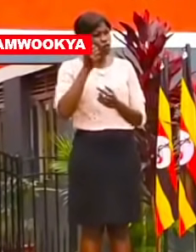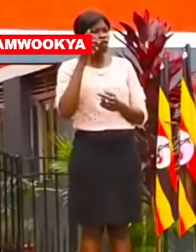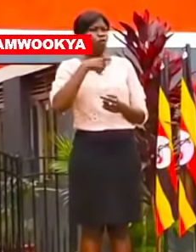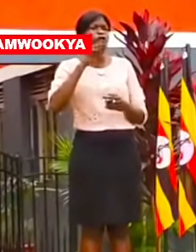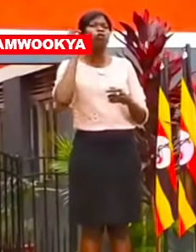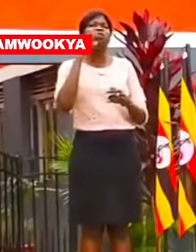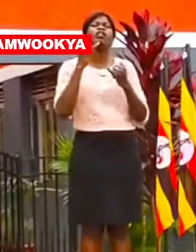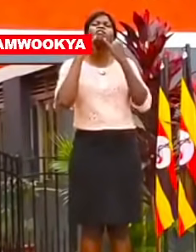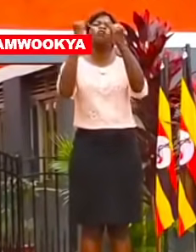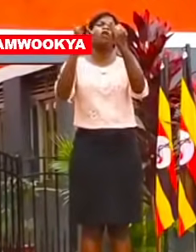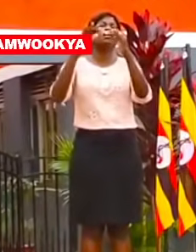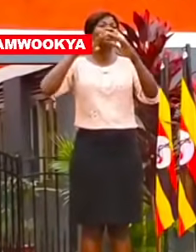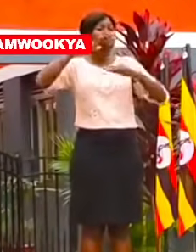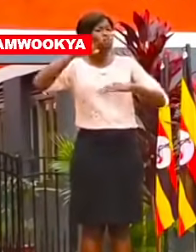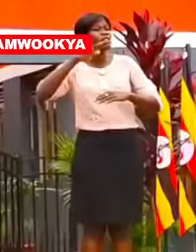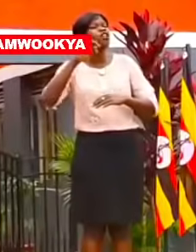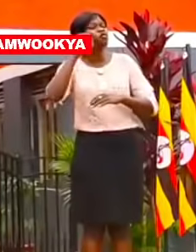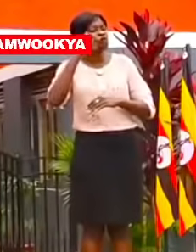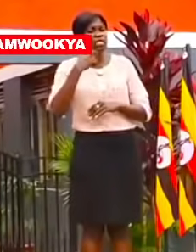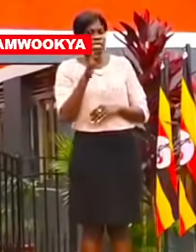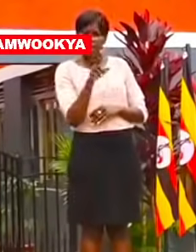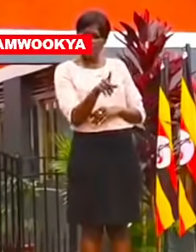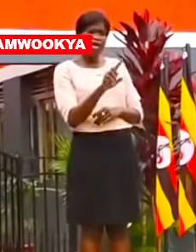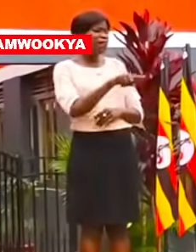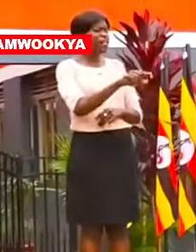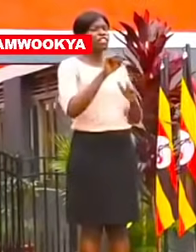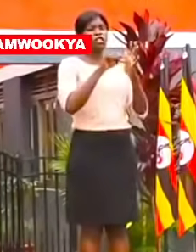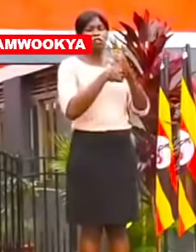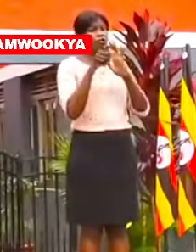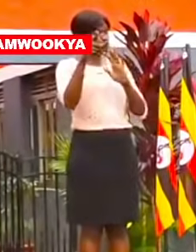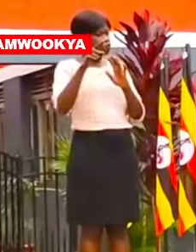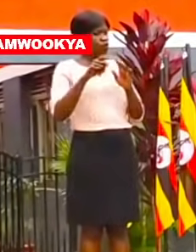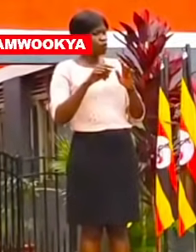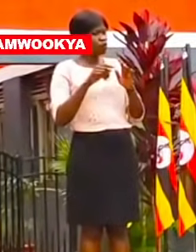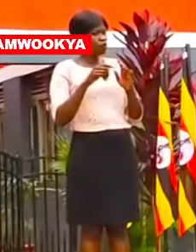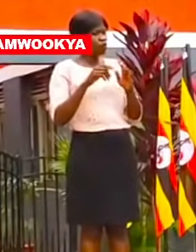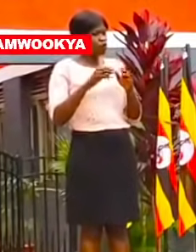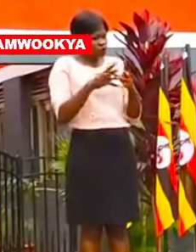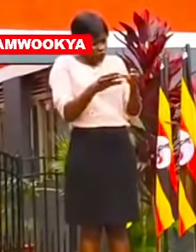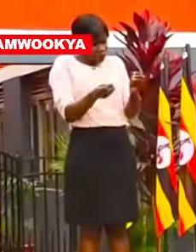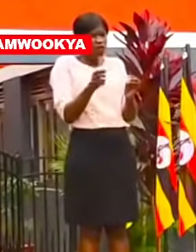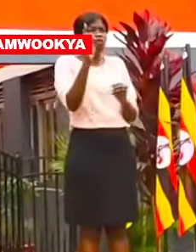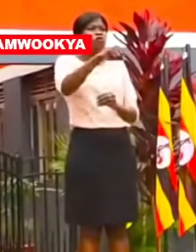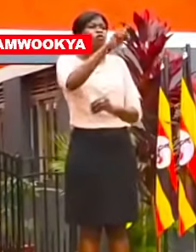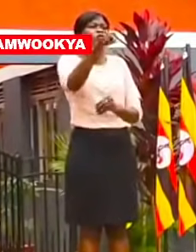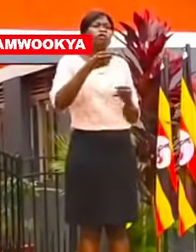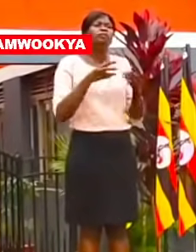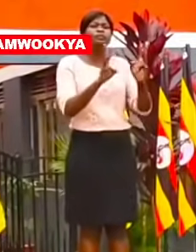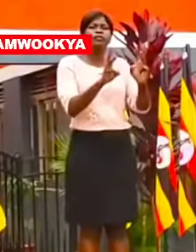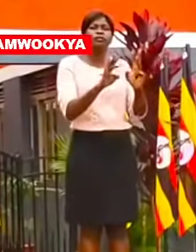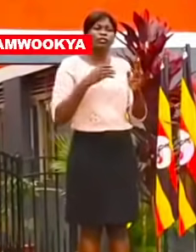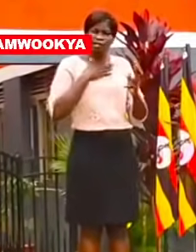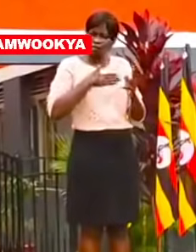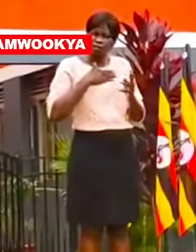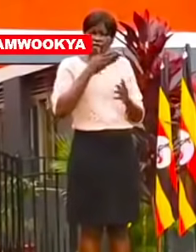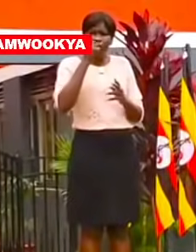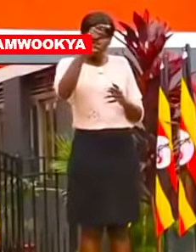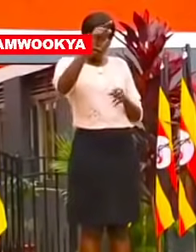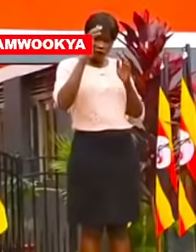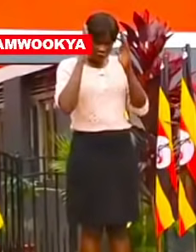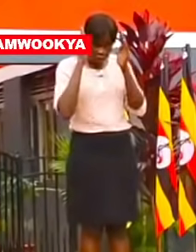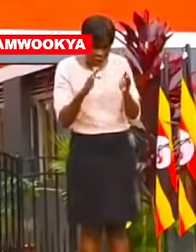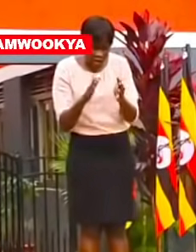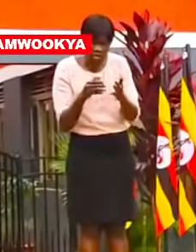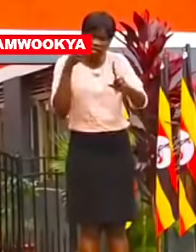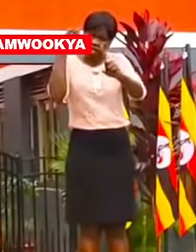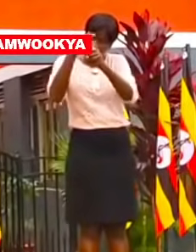olunaku lw'enkya ku floor ya Parliament nti ensonga eno ogikutte bubi. Essira ofiisi yo tusaba erise